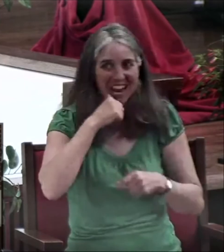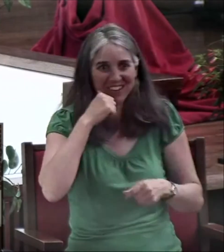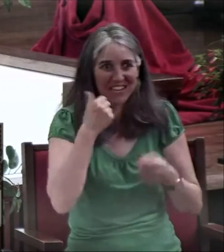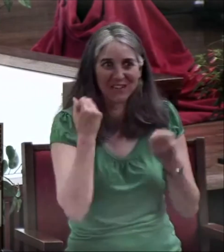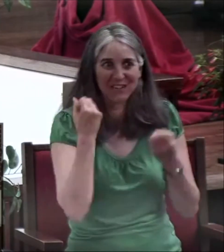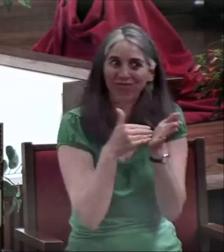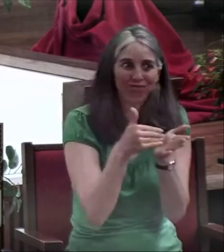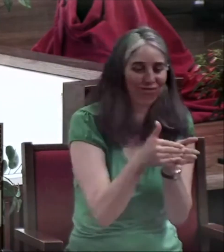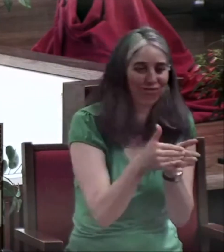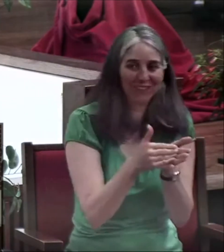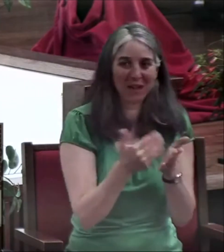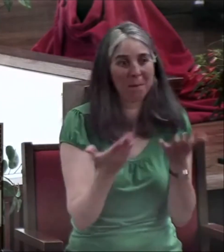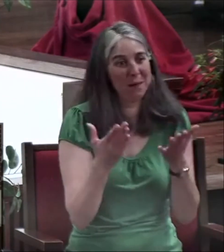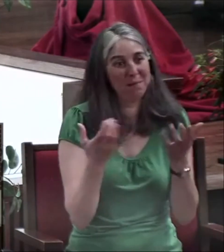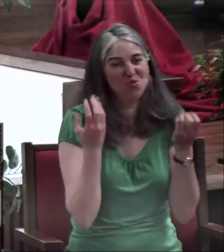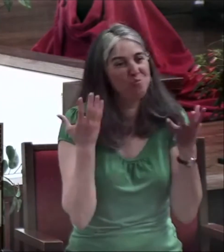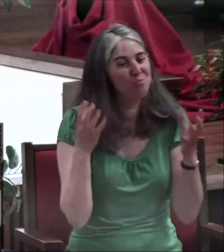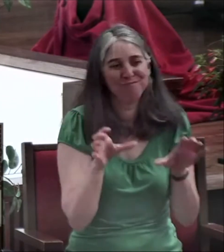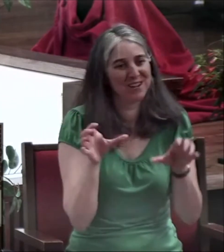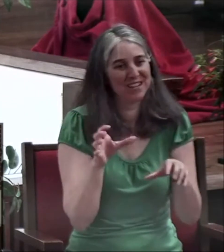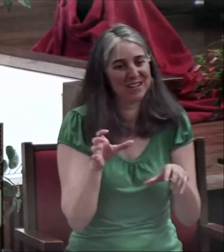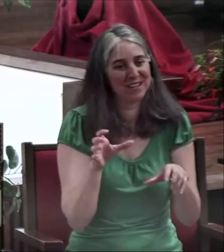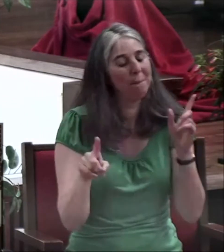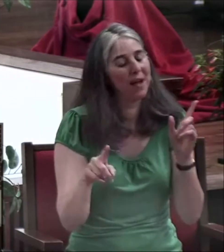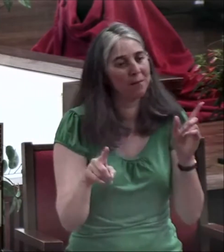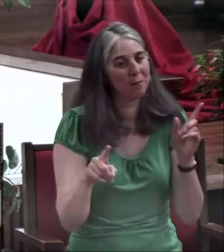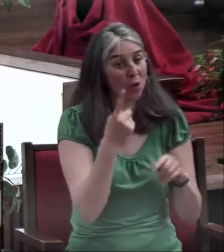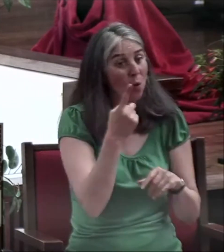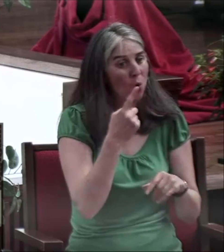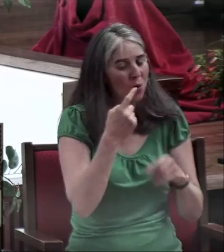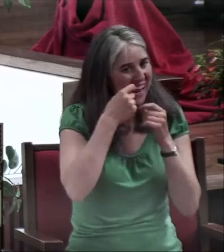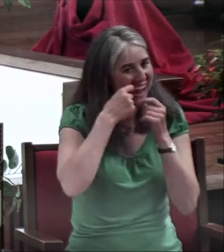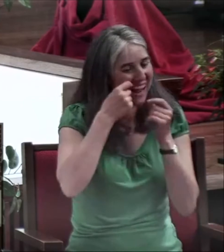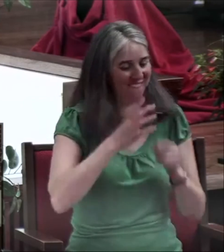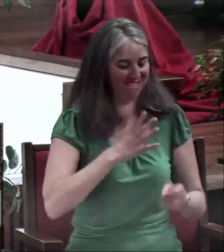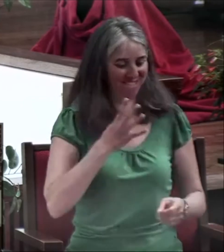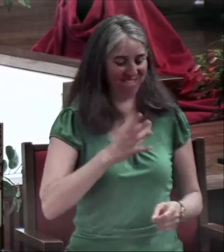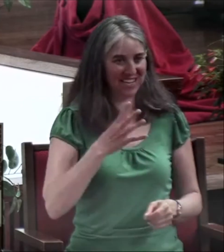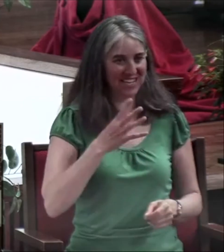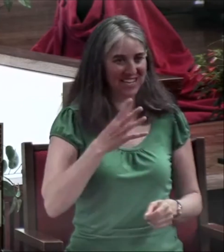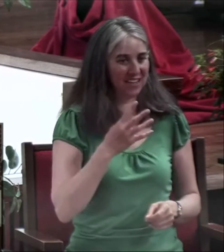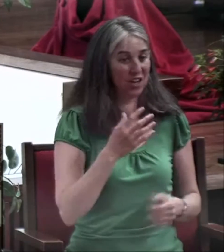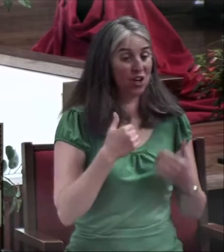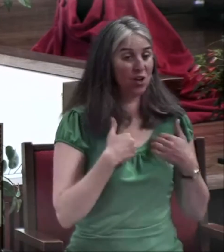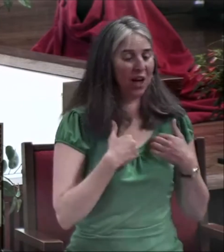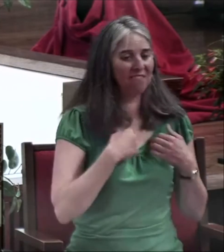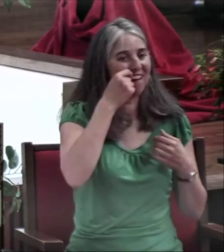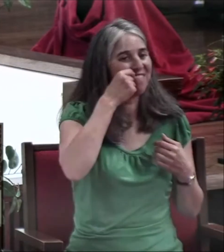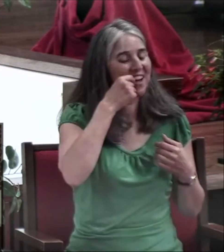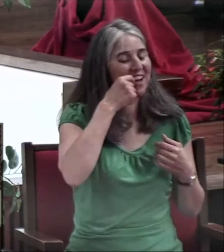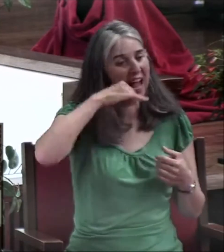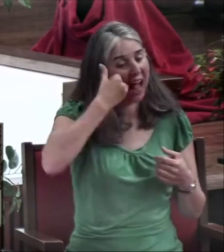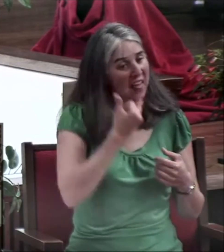probably do it too much. But one of these are fantastic, because you got your little floss here, and then you can use